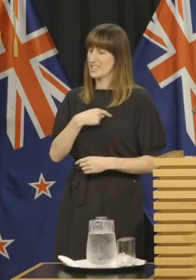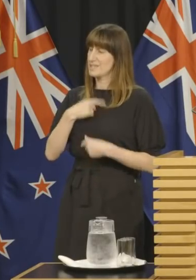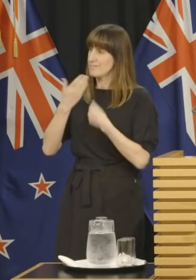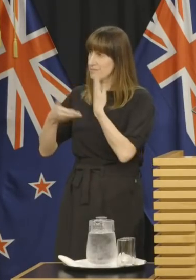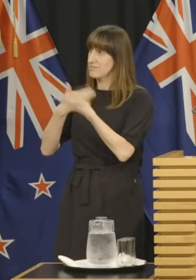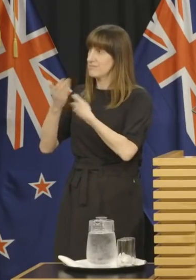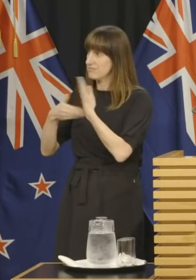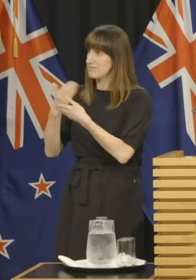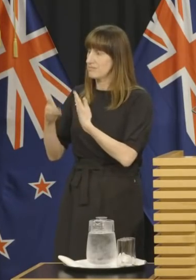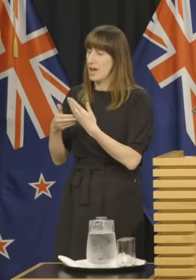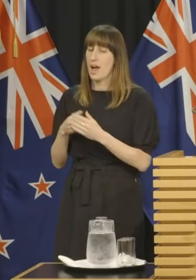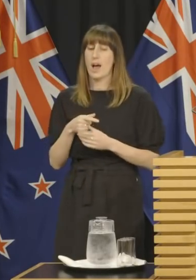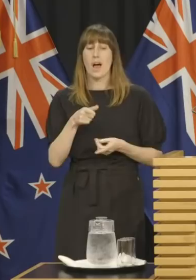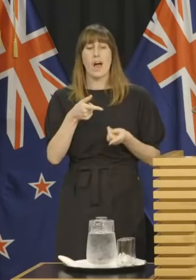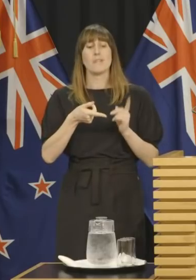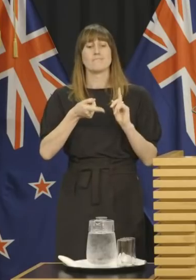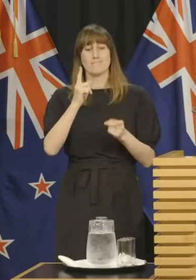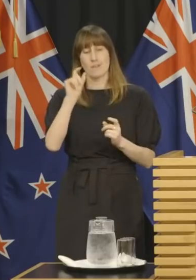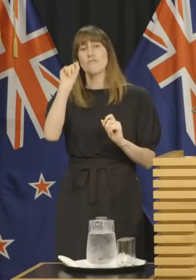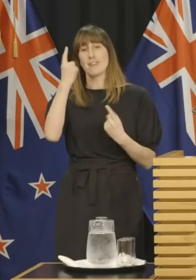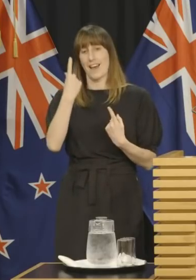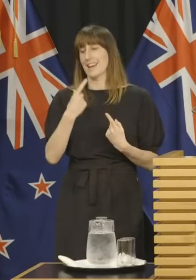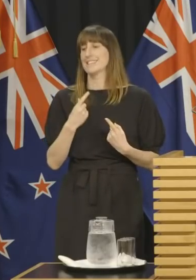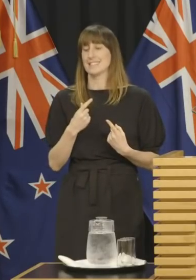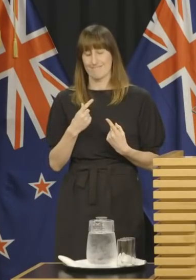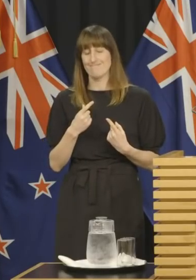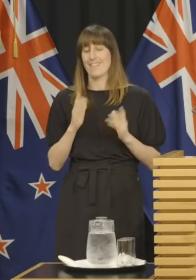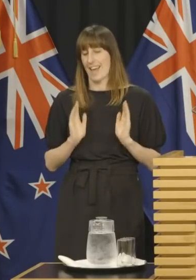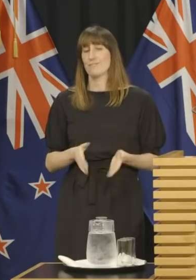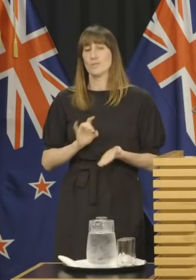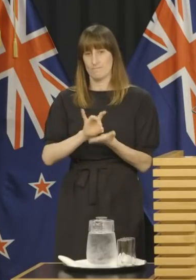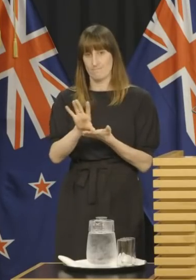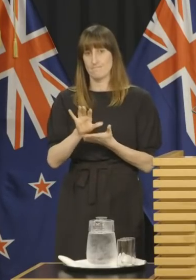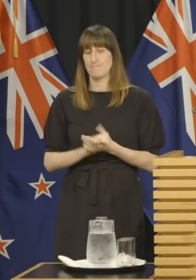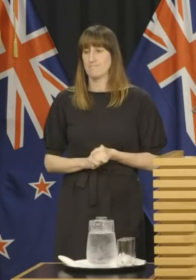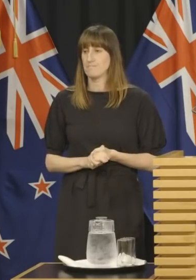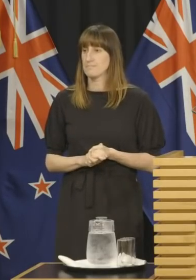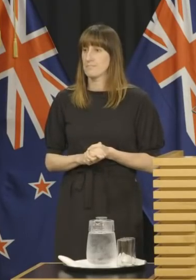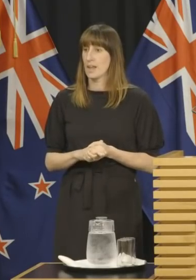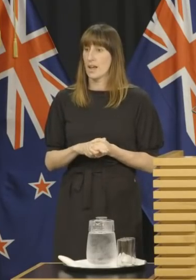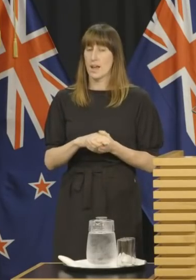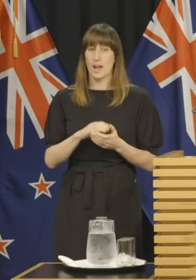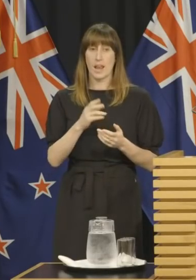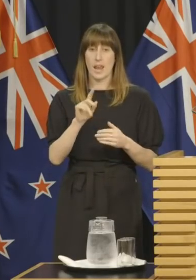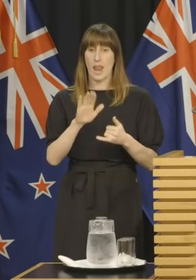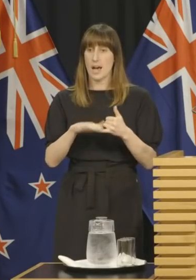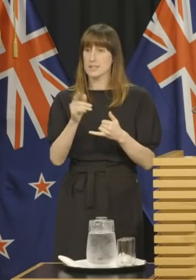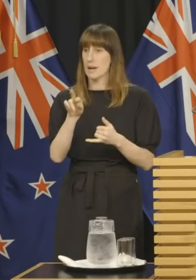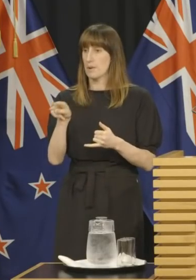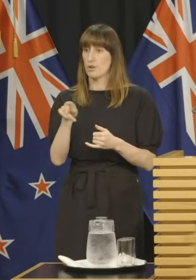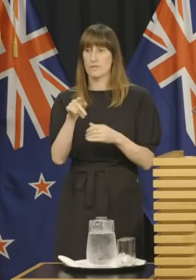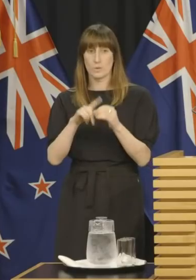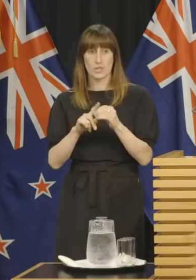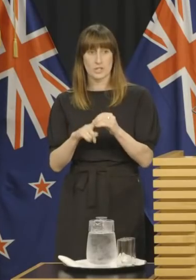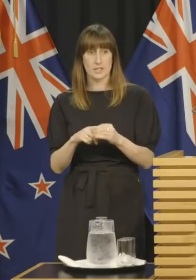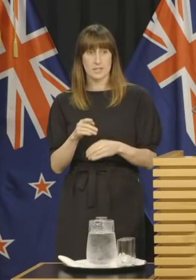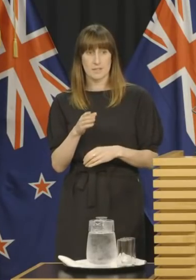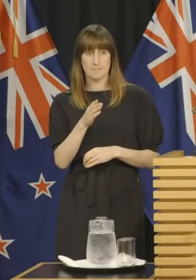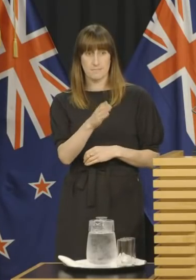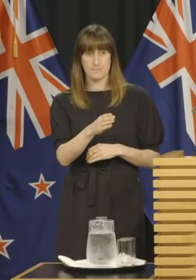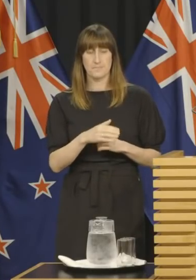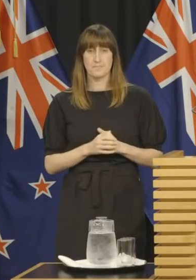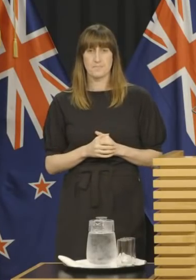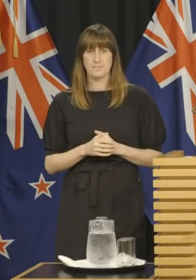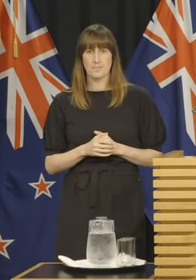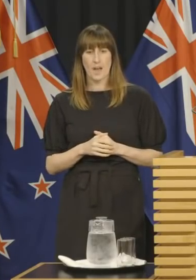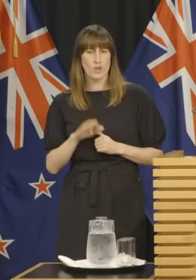clear to me that his position was untenable. I'll leave the last couple. Ben, and then I'll finish with Mikey. Prime Minister, there's a second serious